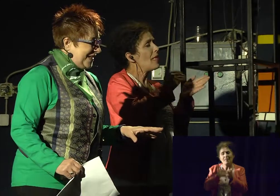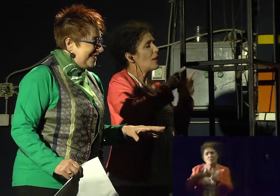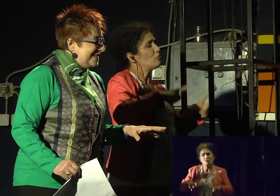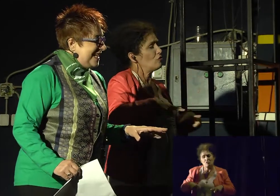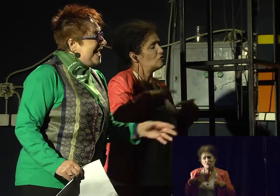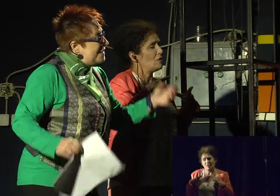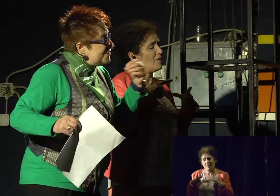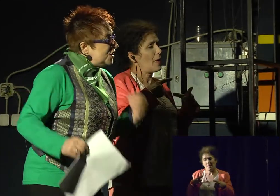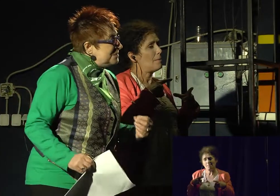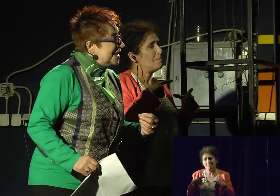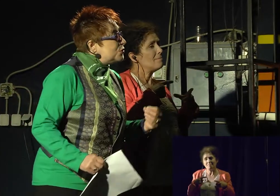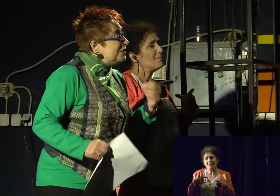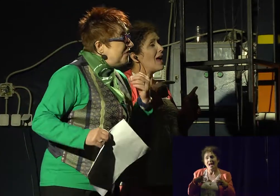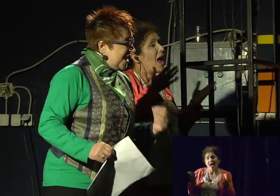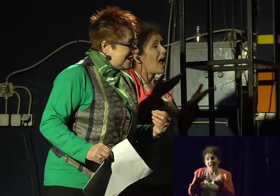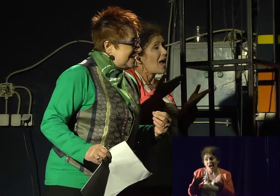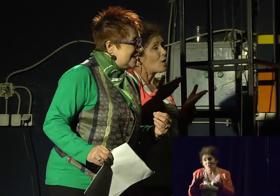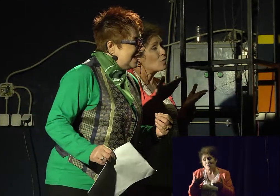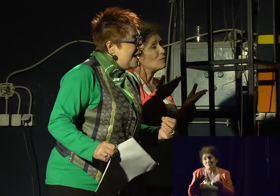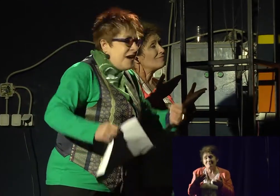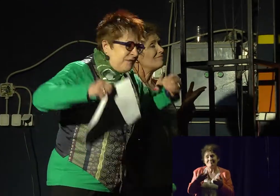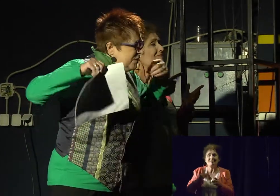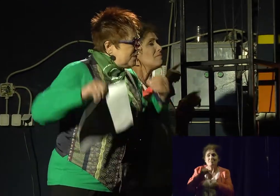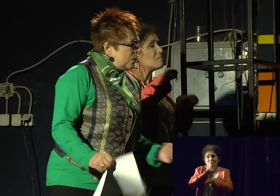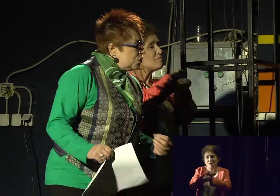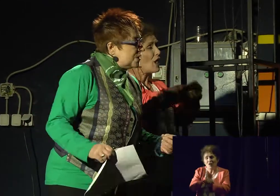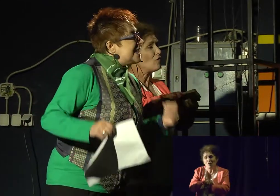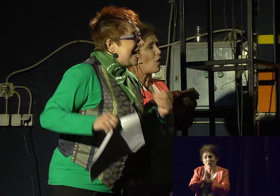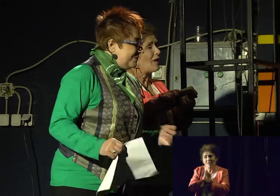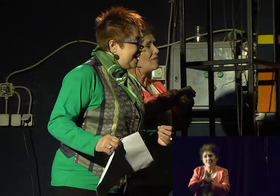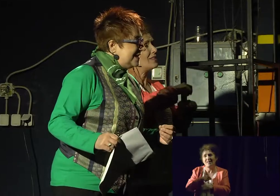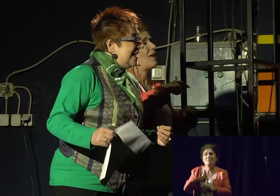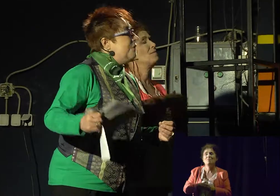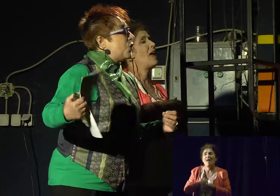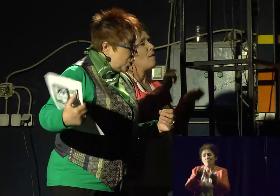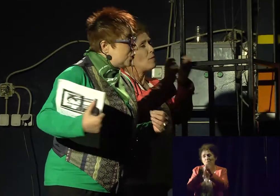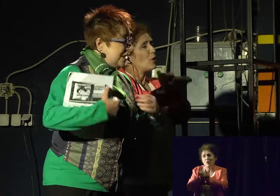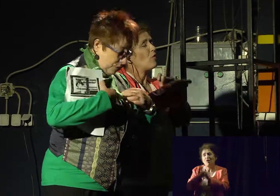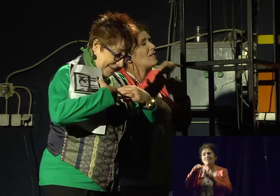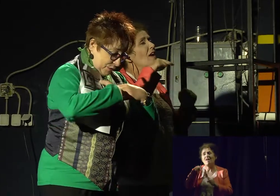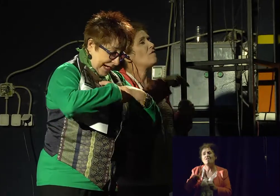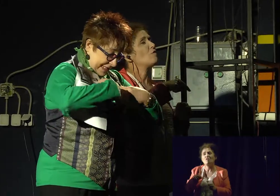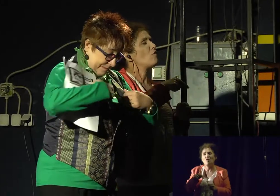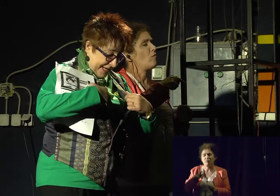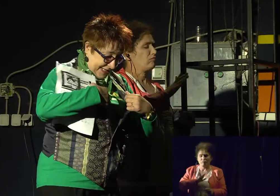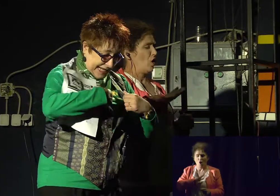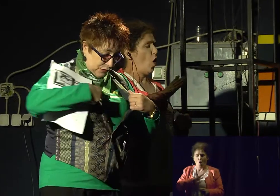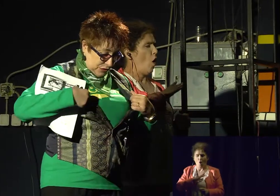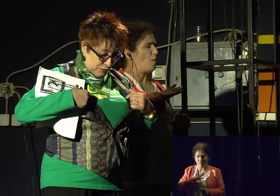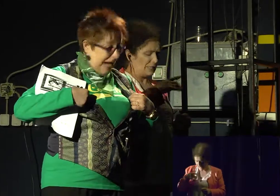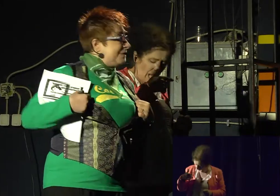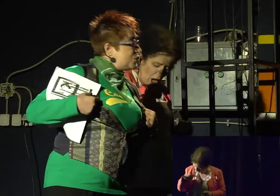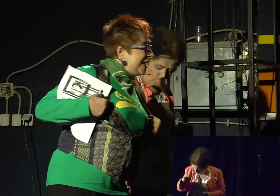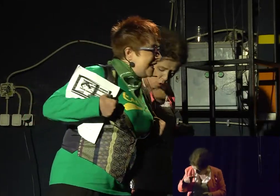you here, have turned me into a fierce, even ferocious advocate for girls and women's rights. And because I